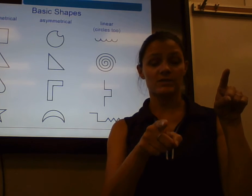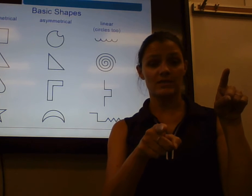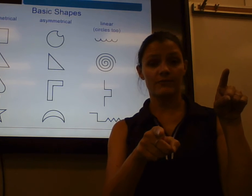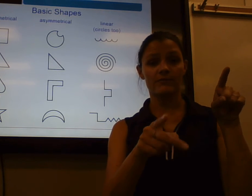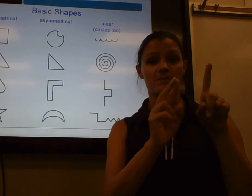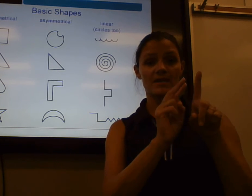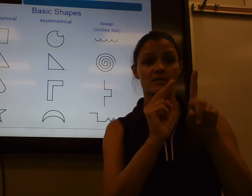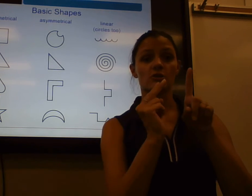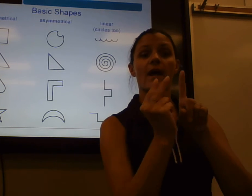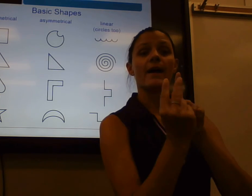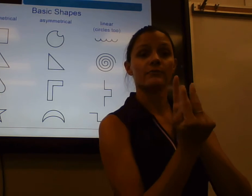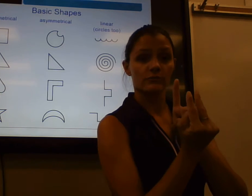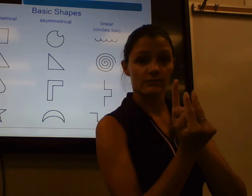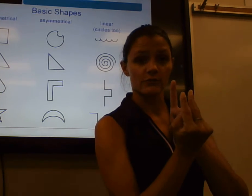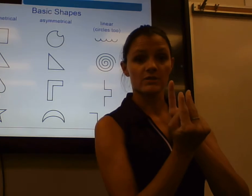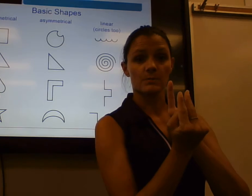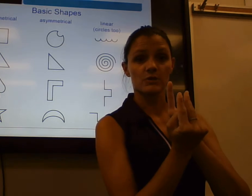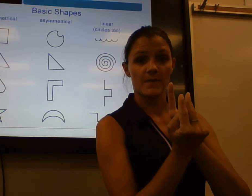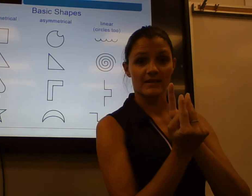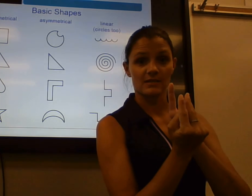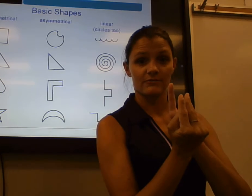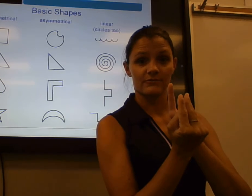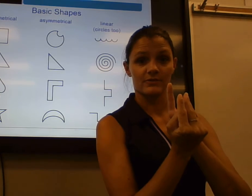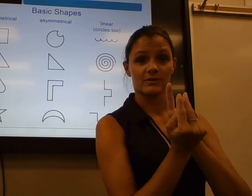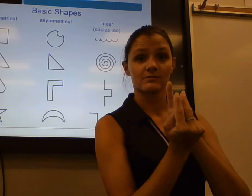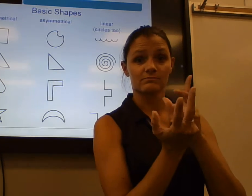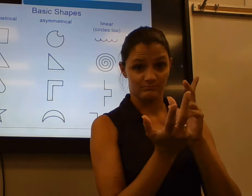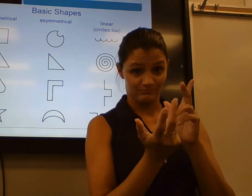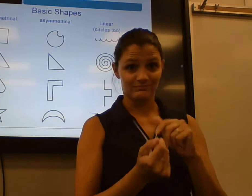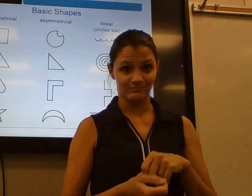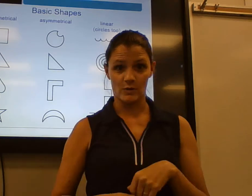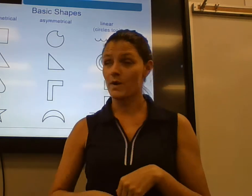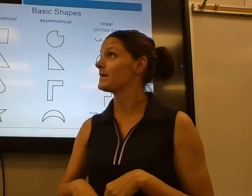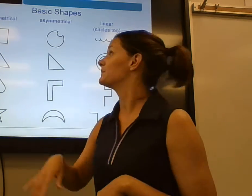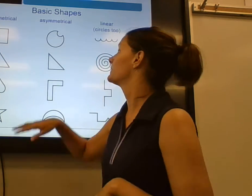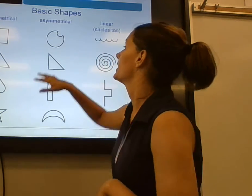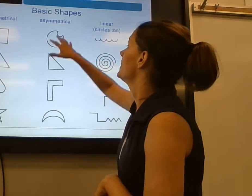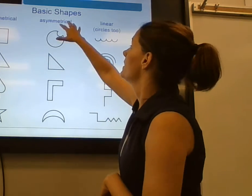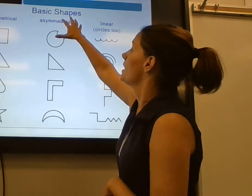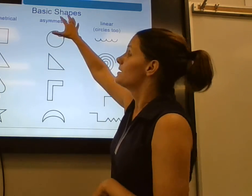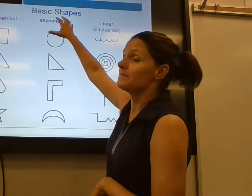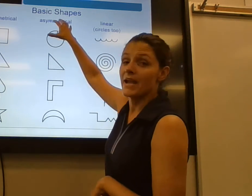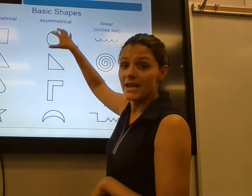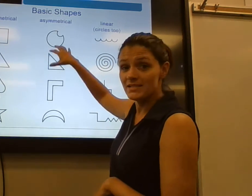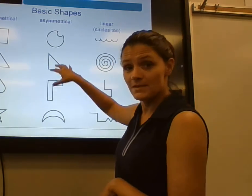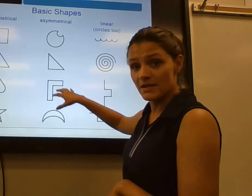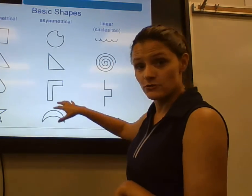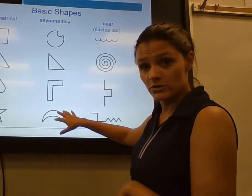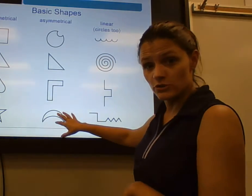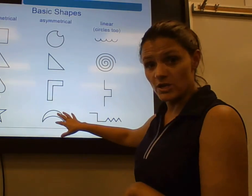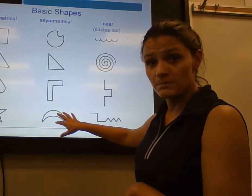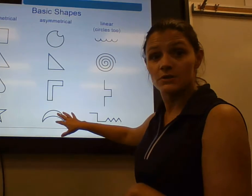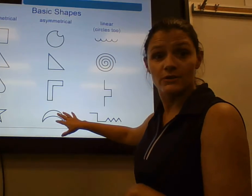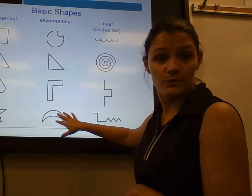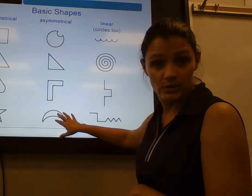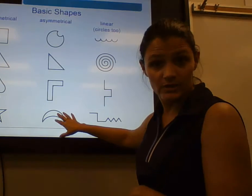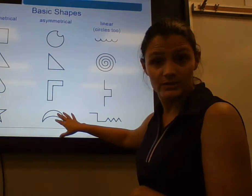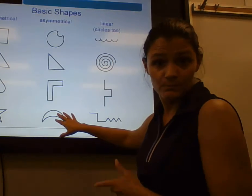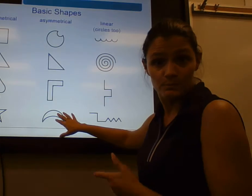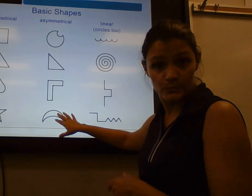receiver of the message, have to reverse the perspective. Okay. My asymmetrical shapes are going to work pretty